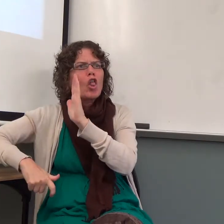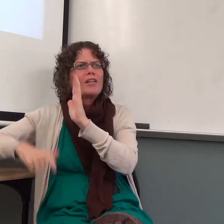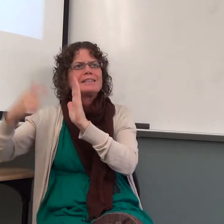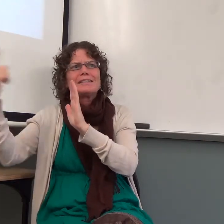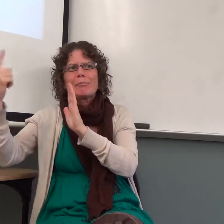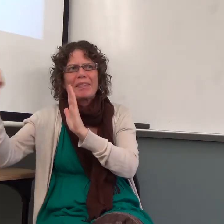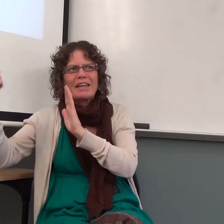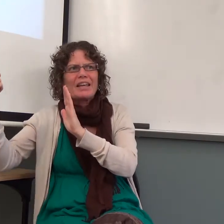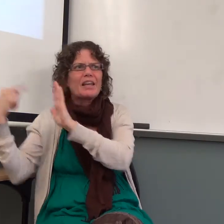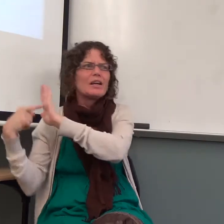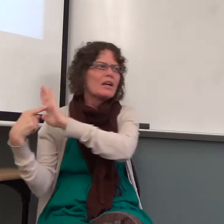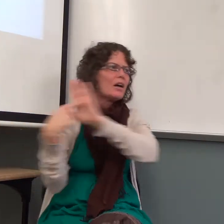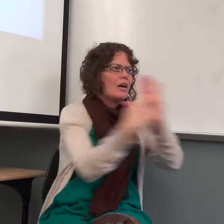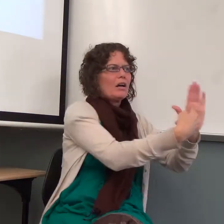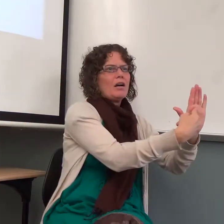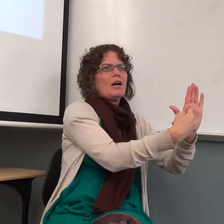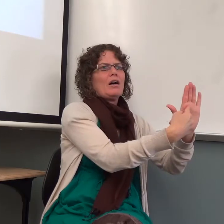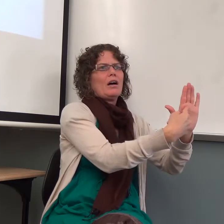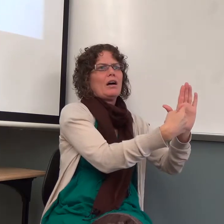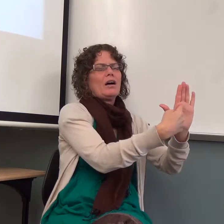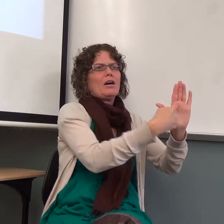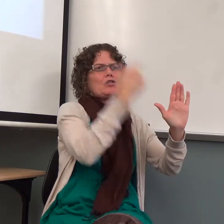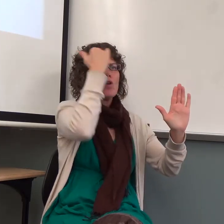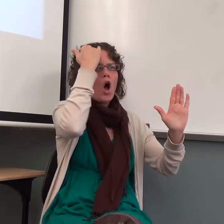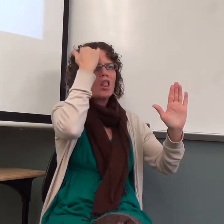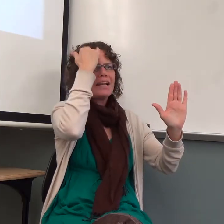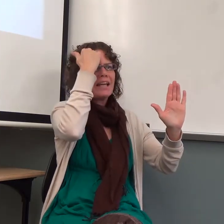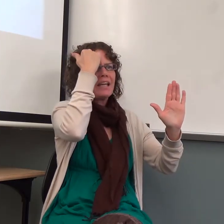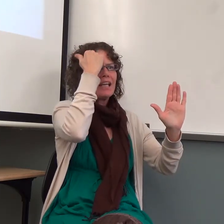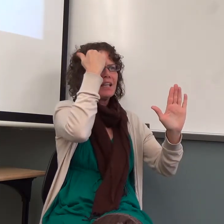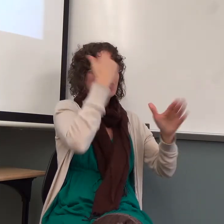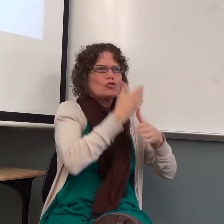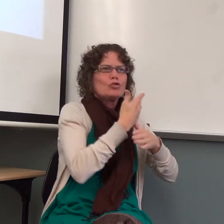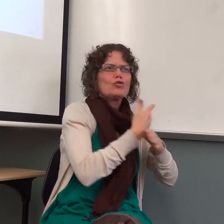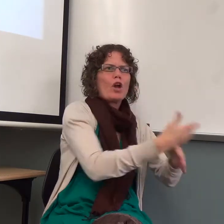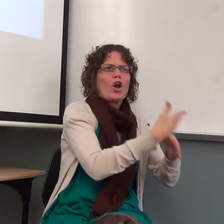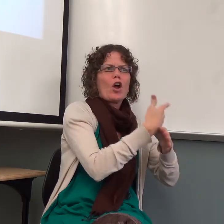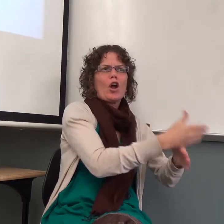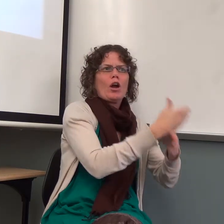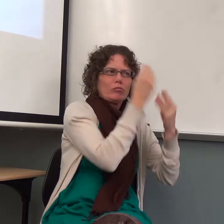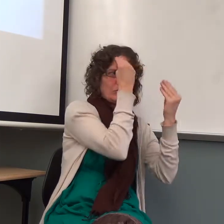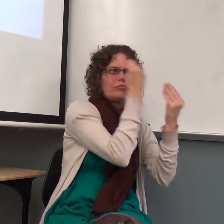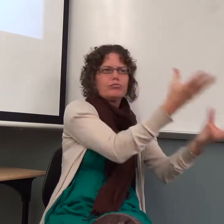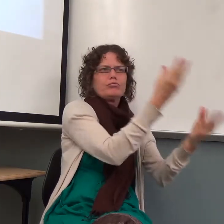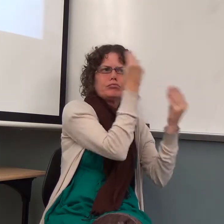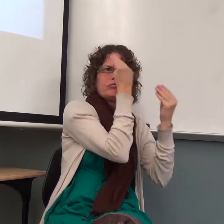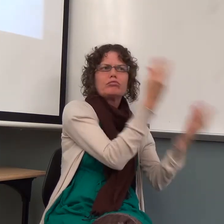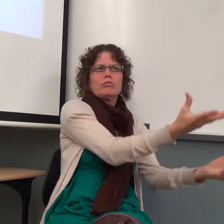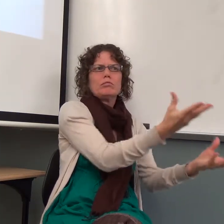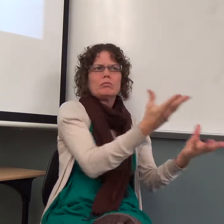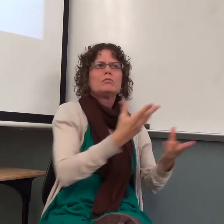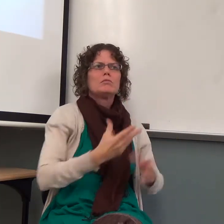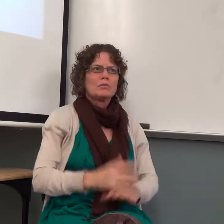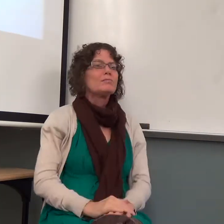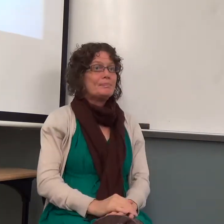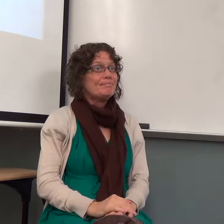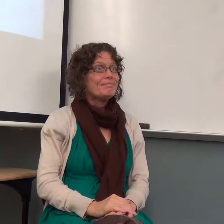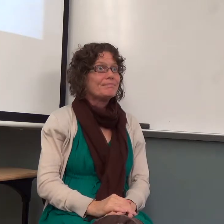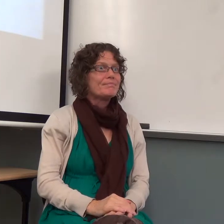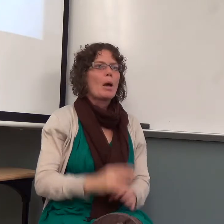that you have to let them be aware of the subject. Absolutely. Absolutely. Purpose. Let's look at